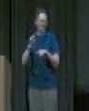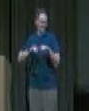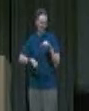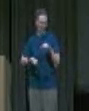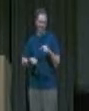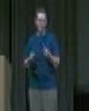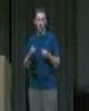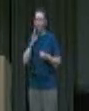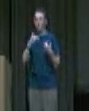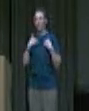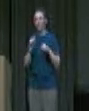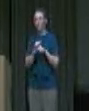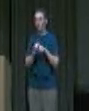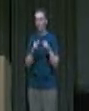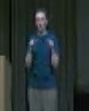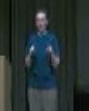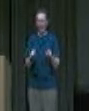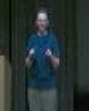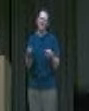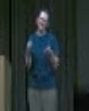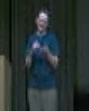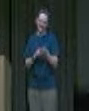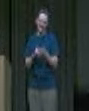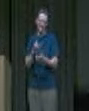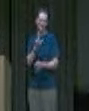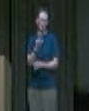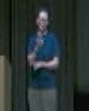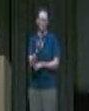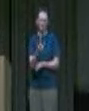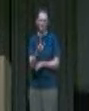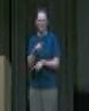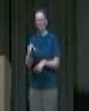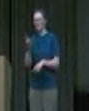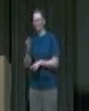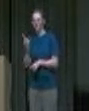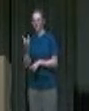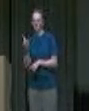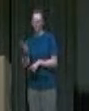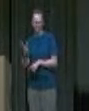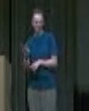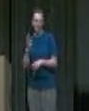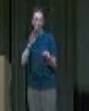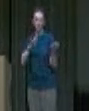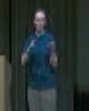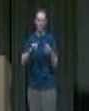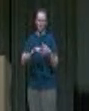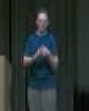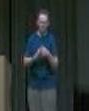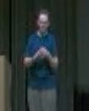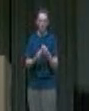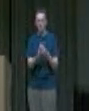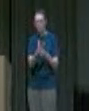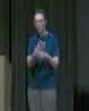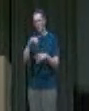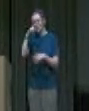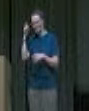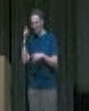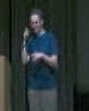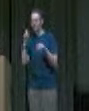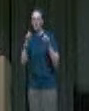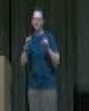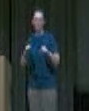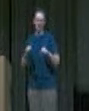there's going to be work that's going to be occurring again over 2023, 2024, so that it's ready to go come spring and summers when the